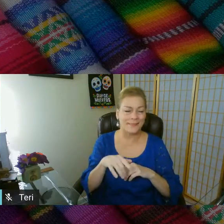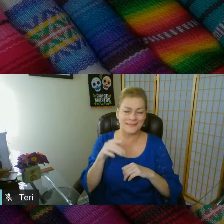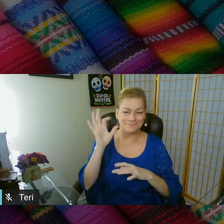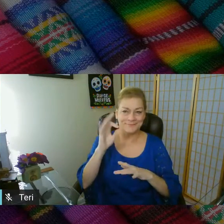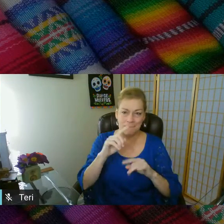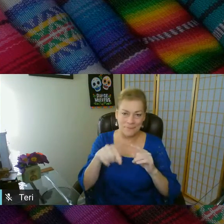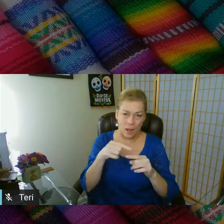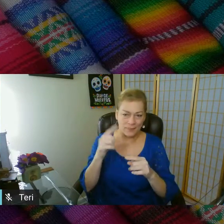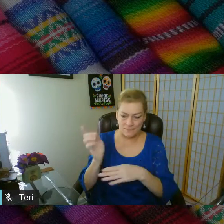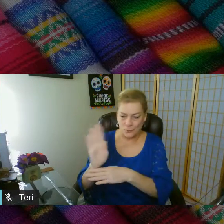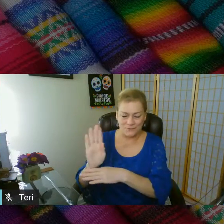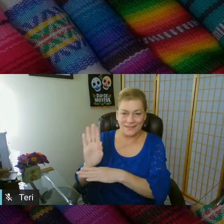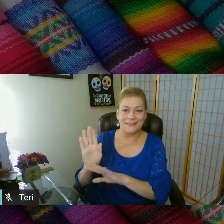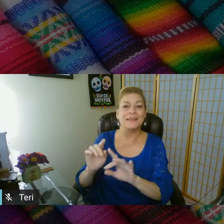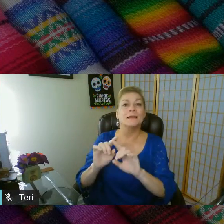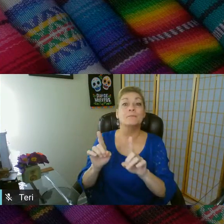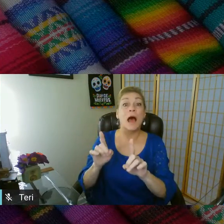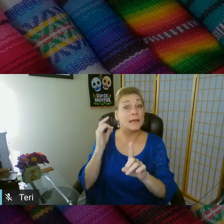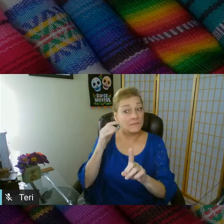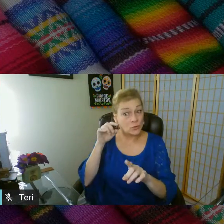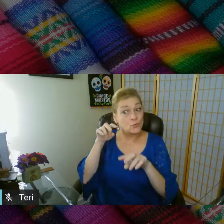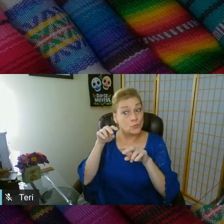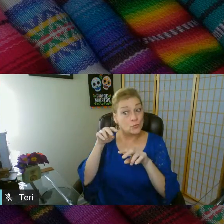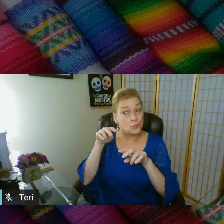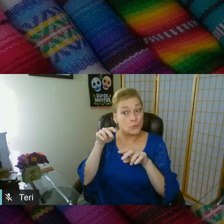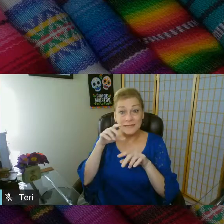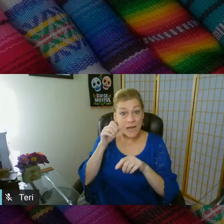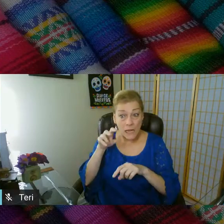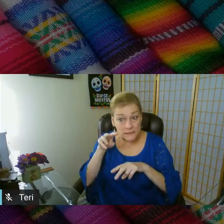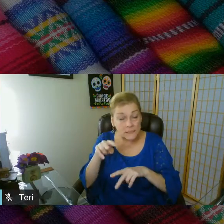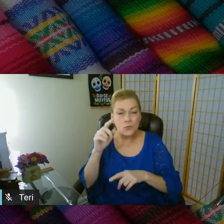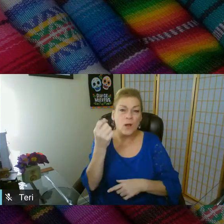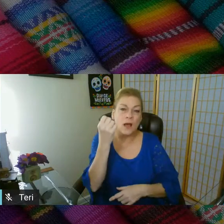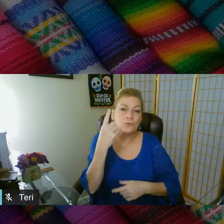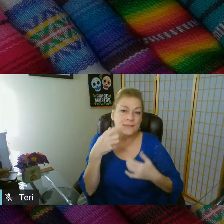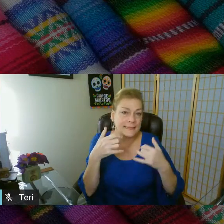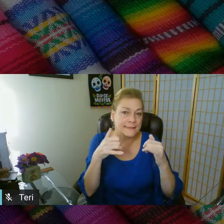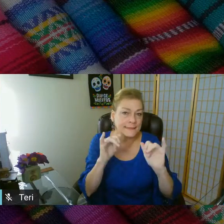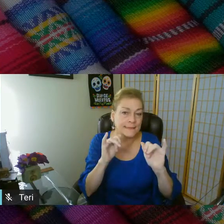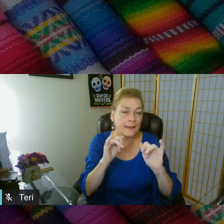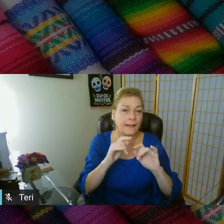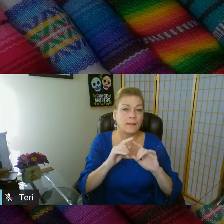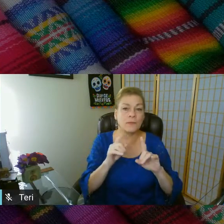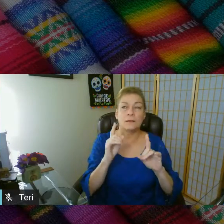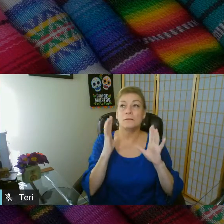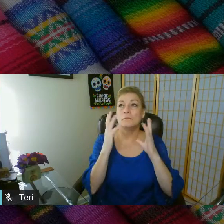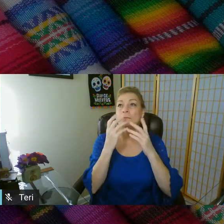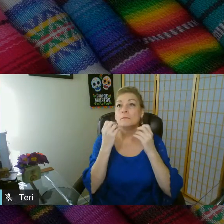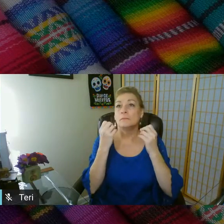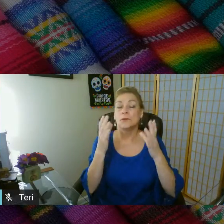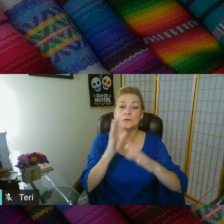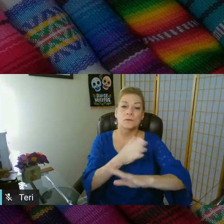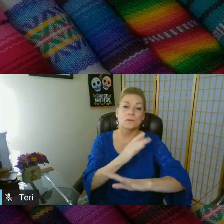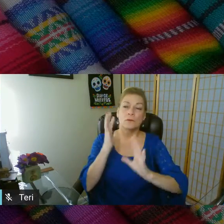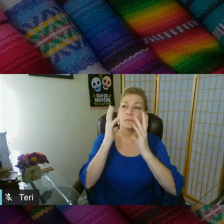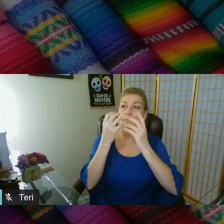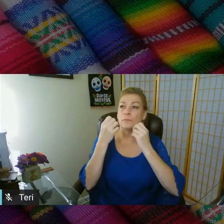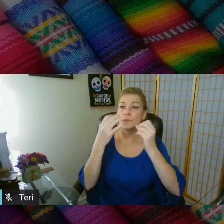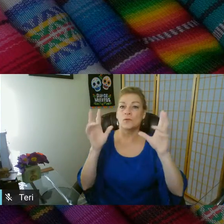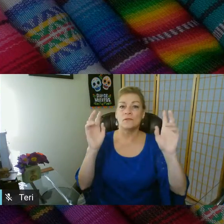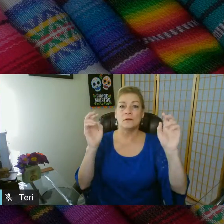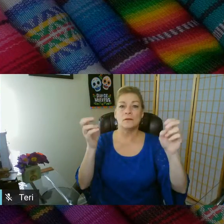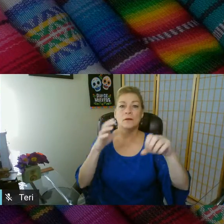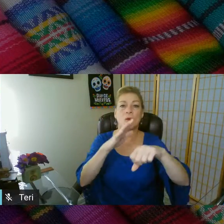see it, you will still know what's going on. But that is just such a beautiful song and a beautiful calling. You know, when we think of calling